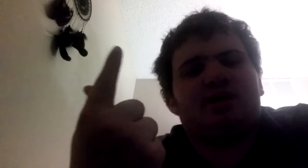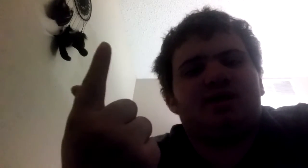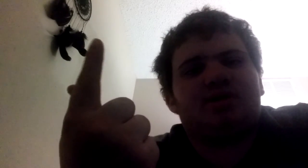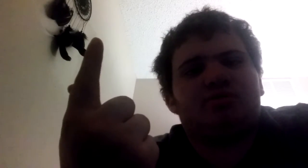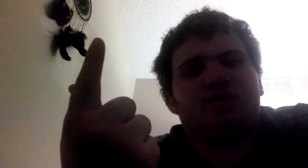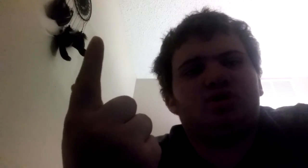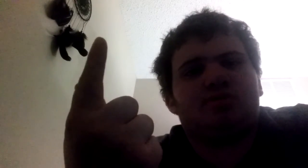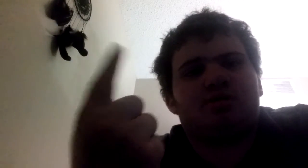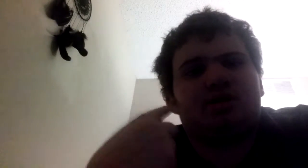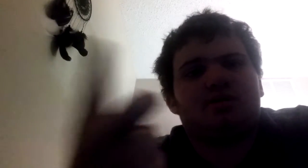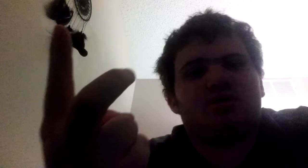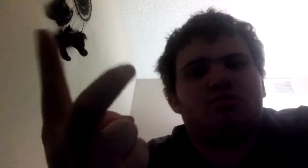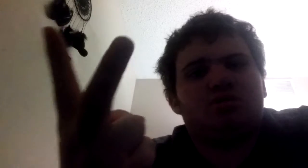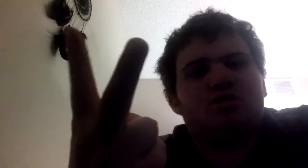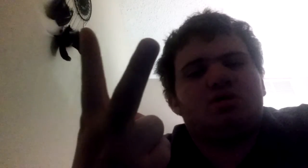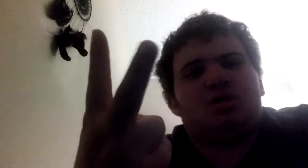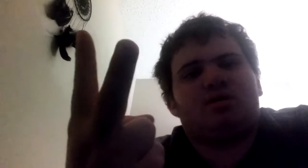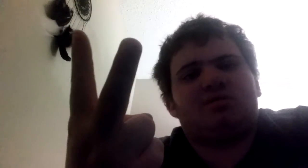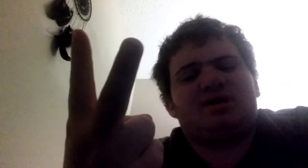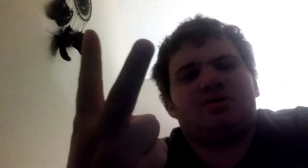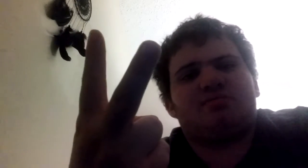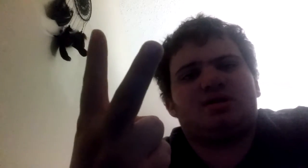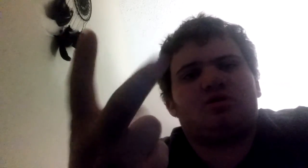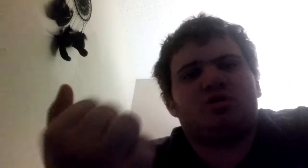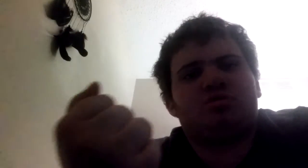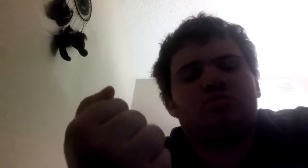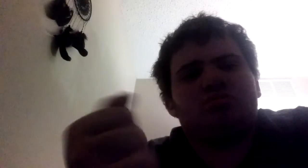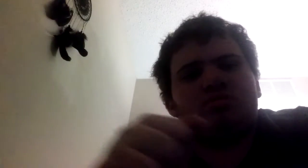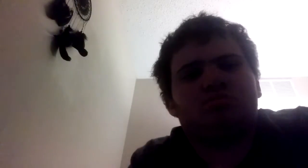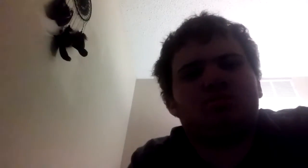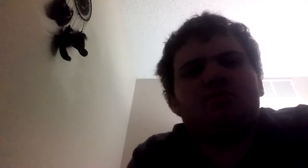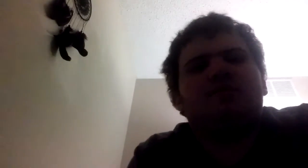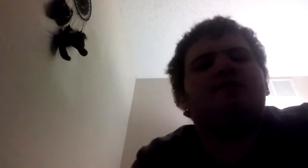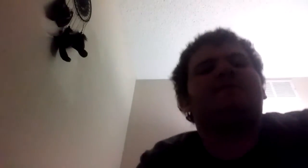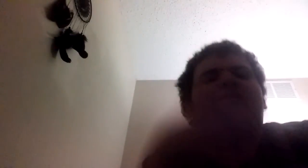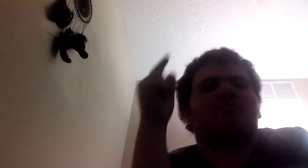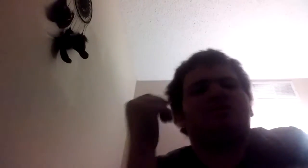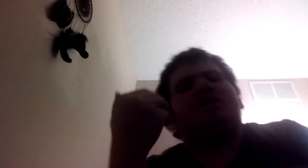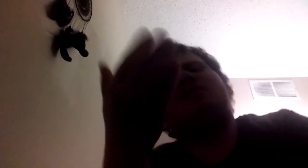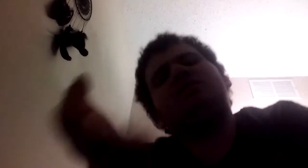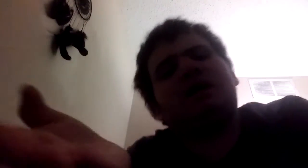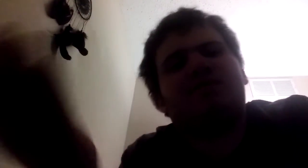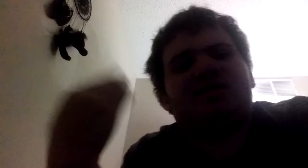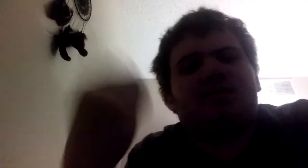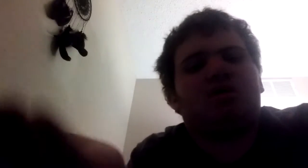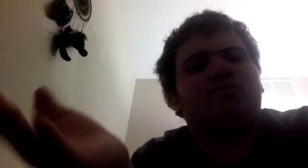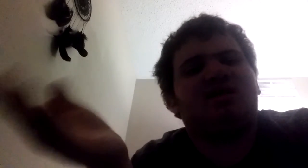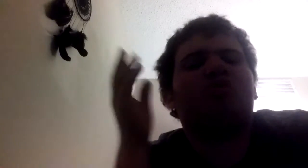he's a pretty cool YouTuber, and also I'm counting him because he's cool. Now, it's not Dark Box himself, it's more